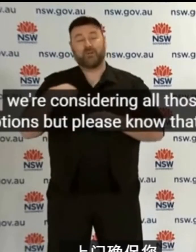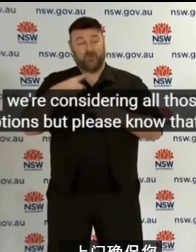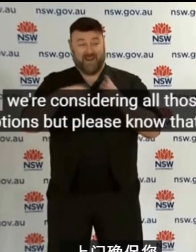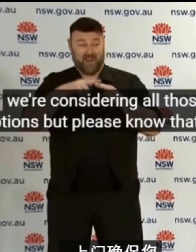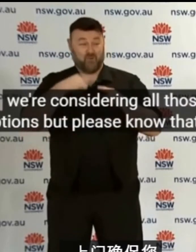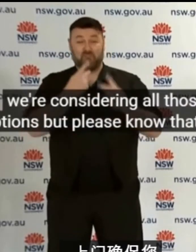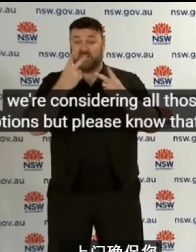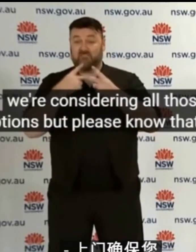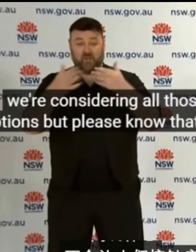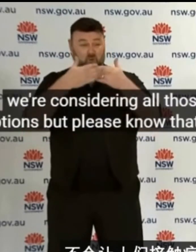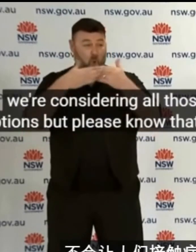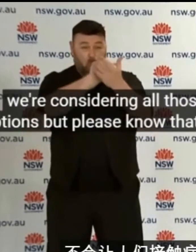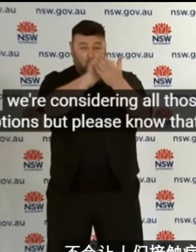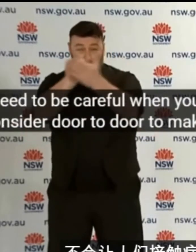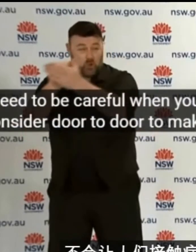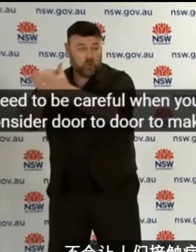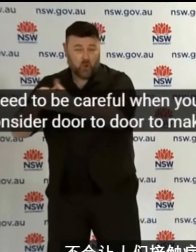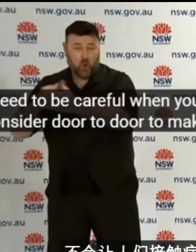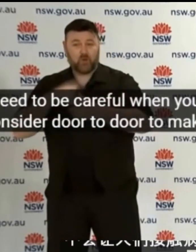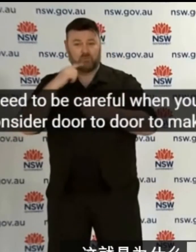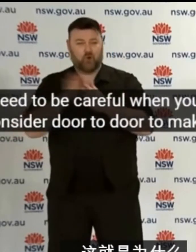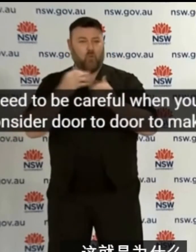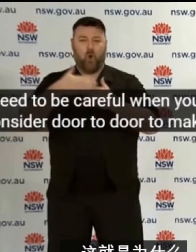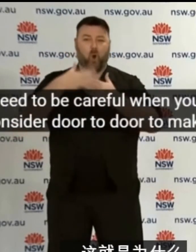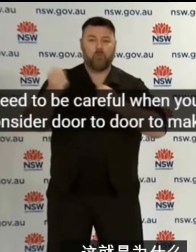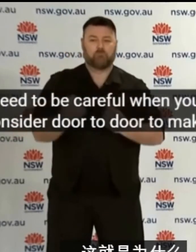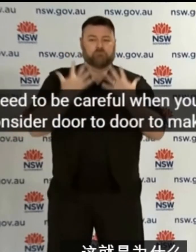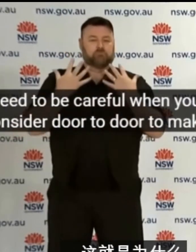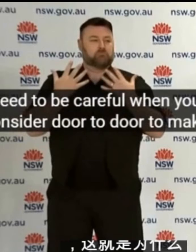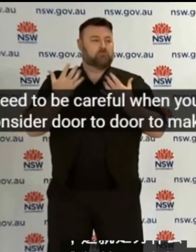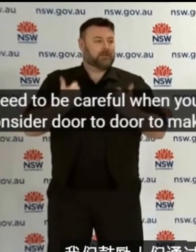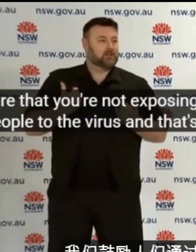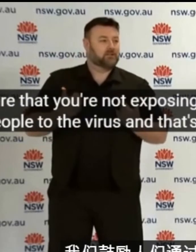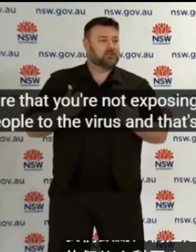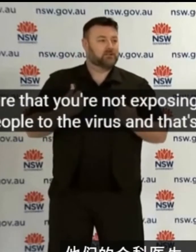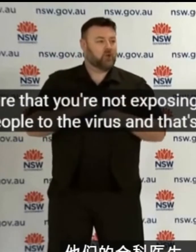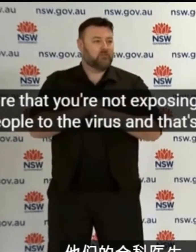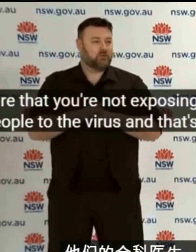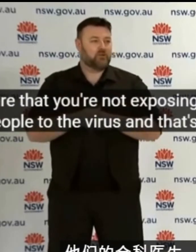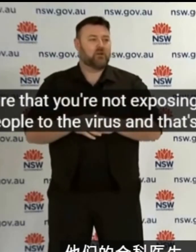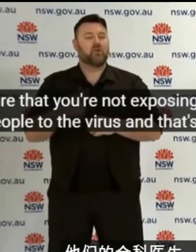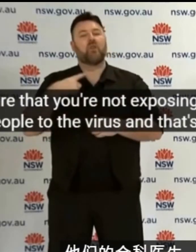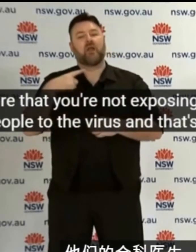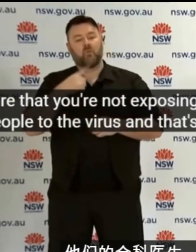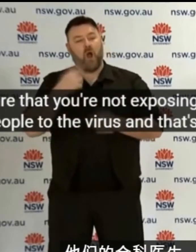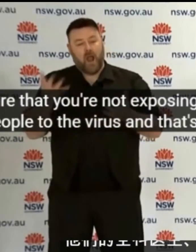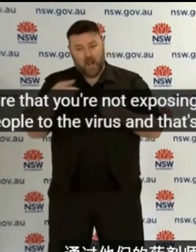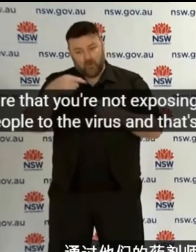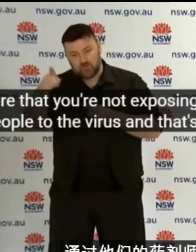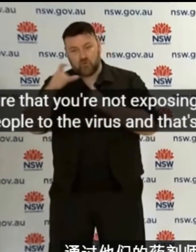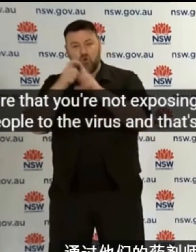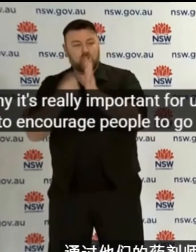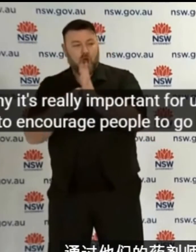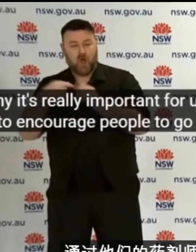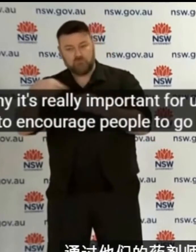people to the virus, and that's why it's really important for us to encourage people to go through their GP, go through their pharmacist, book into one of our